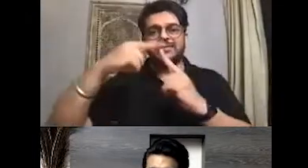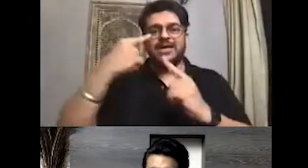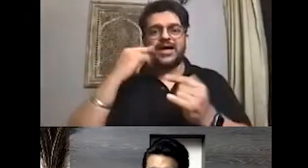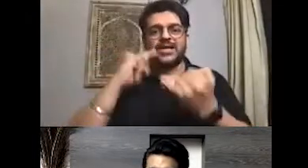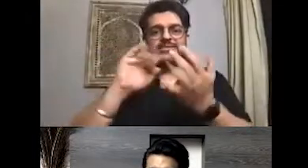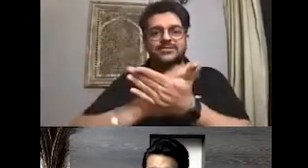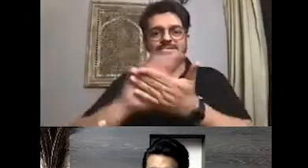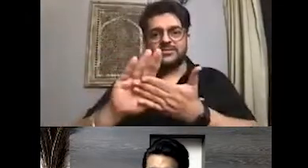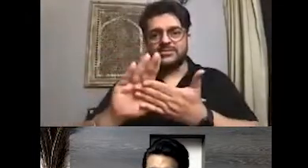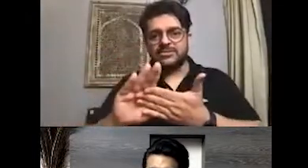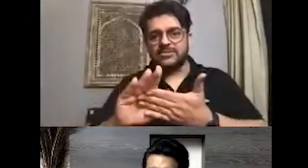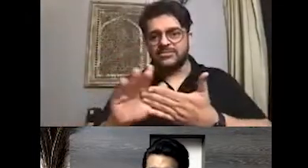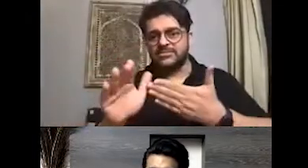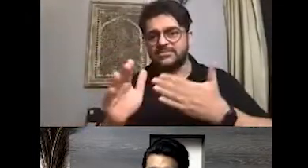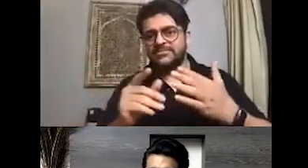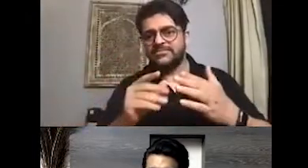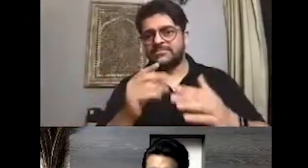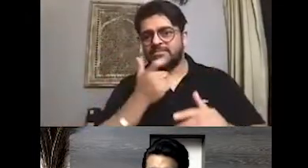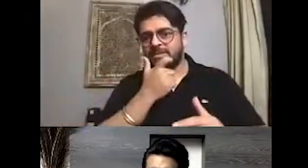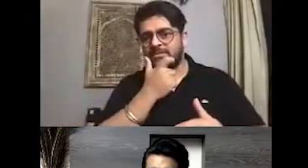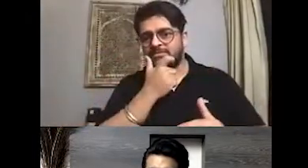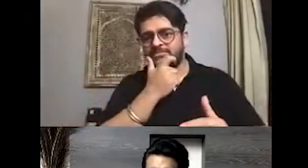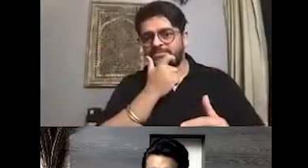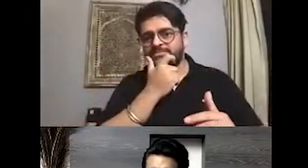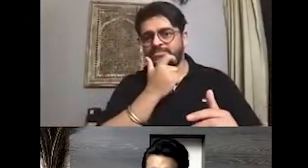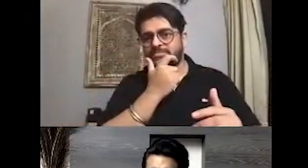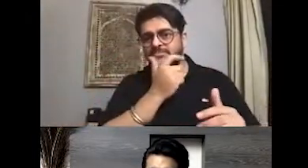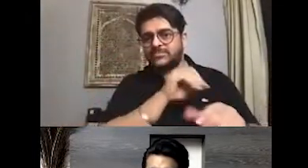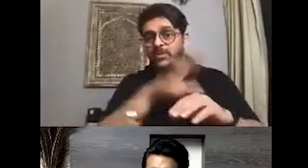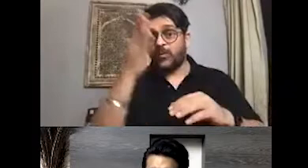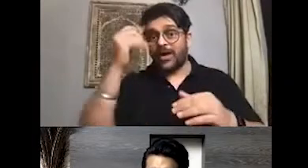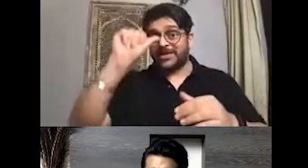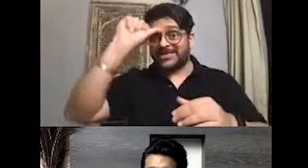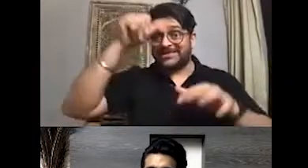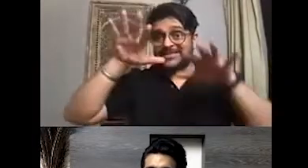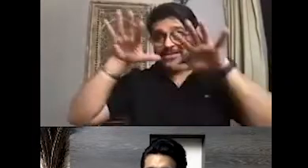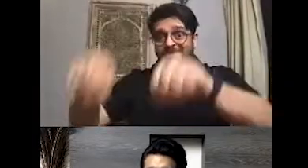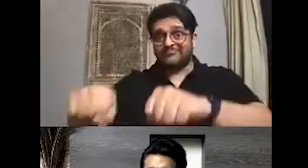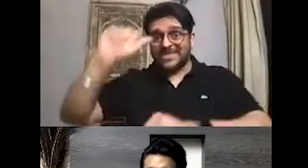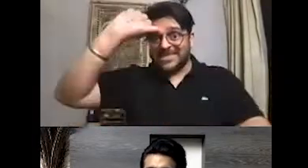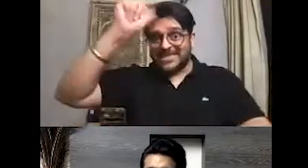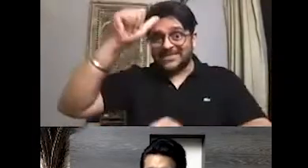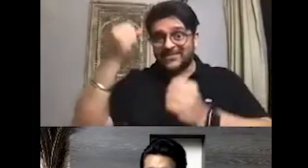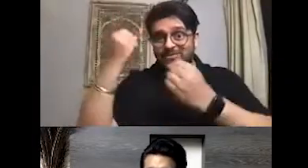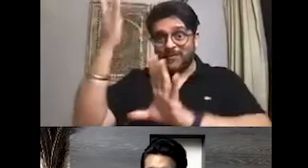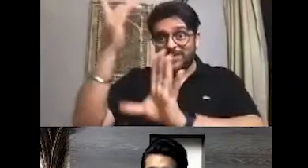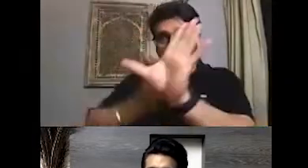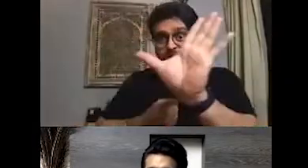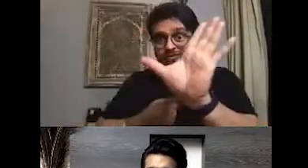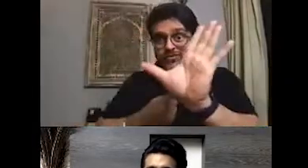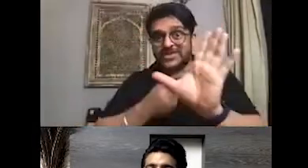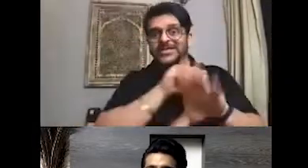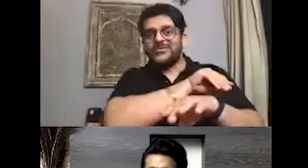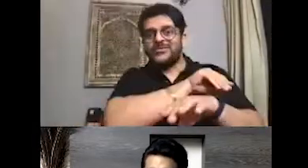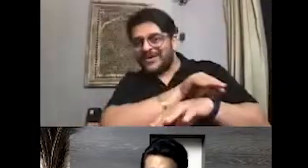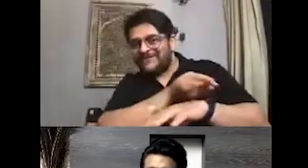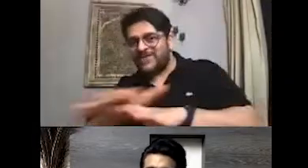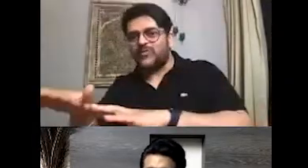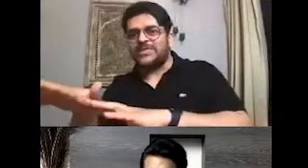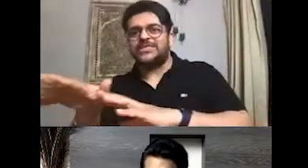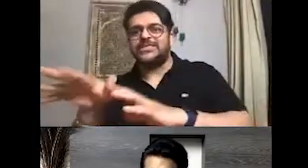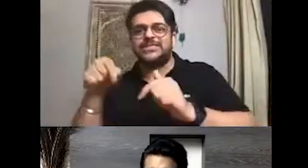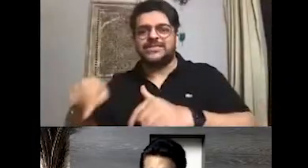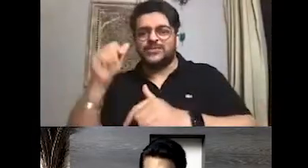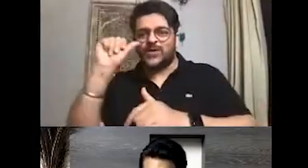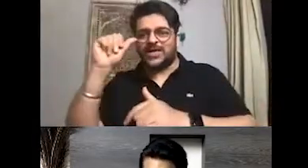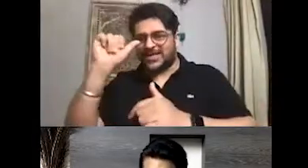okay, ISL has the influence of British Sign Language. Why? So in the